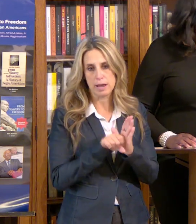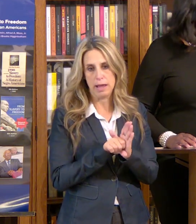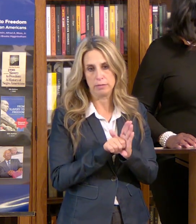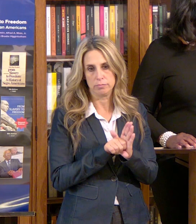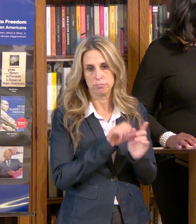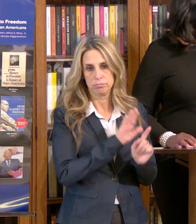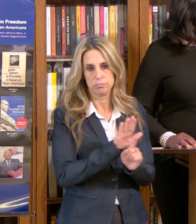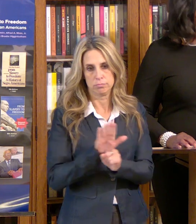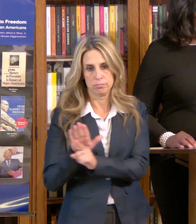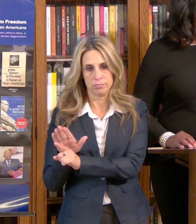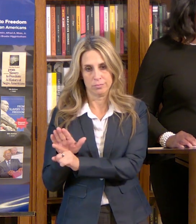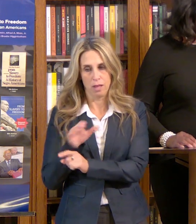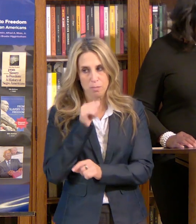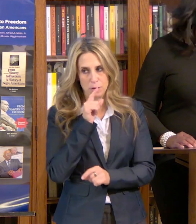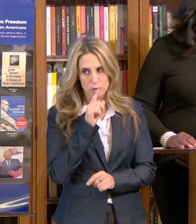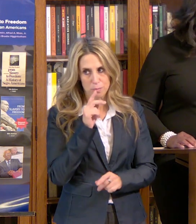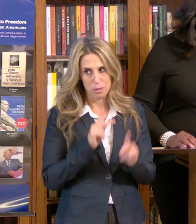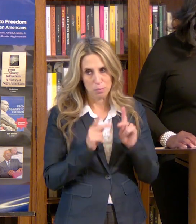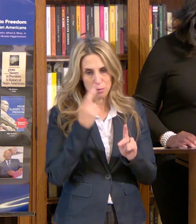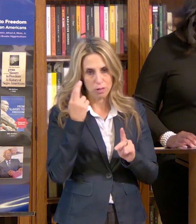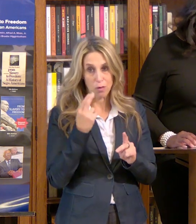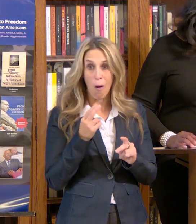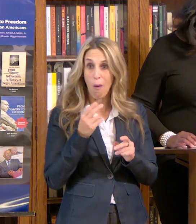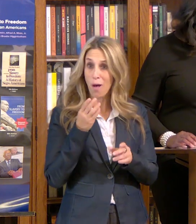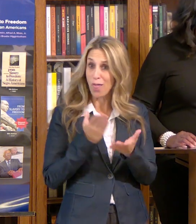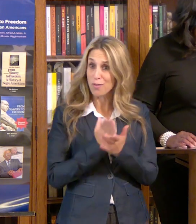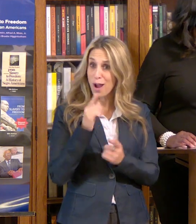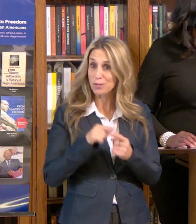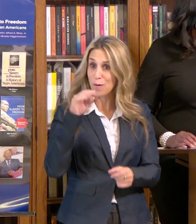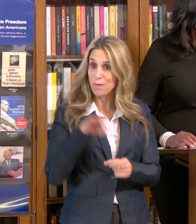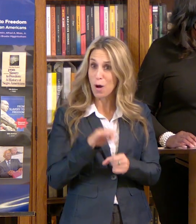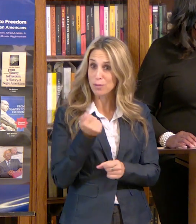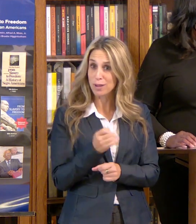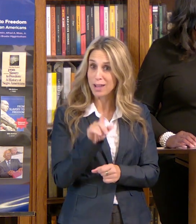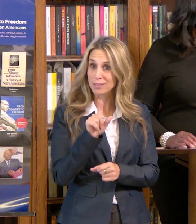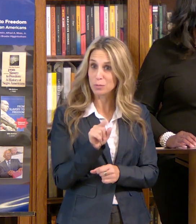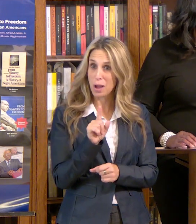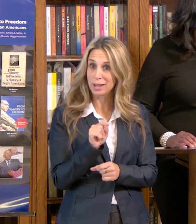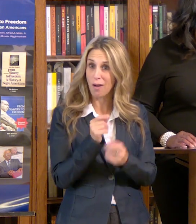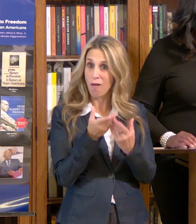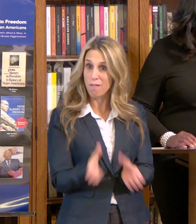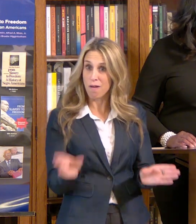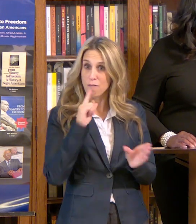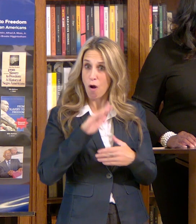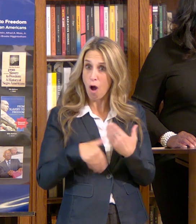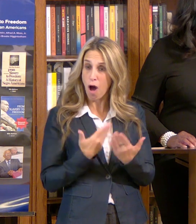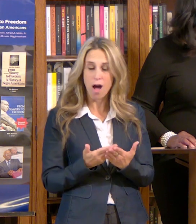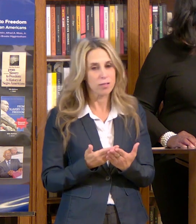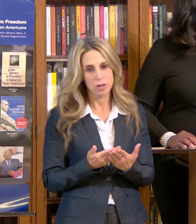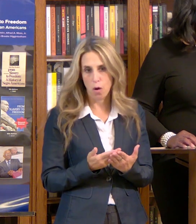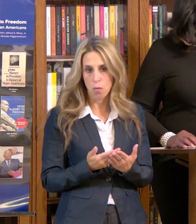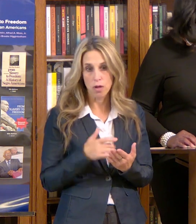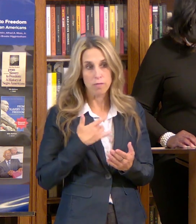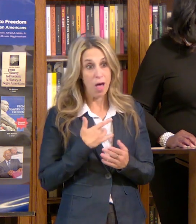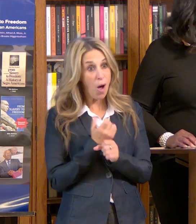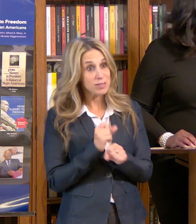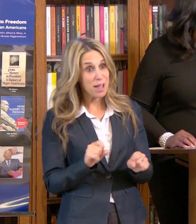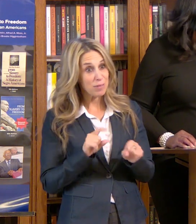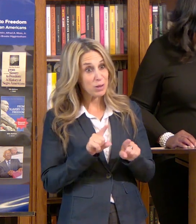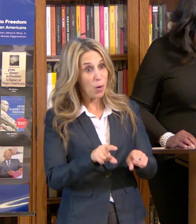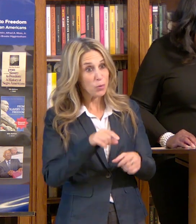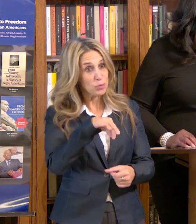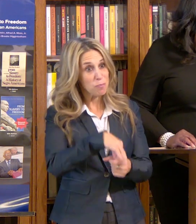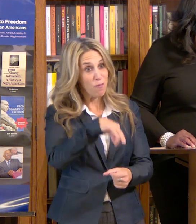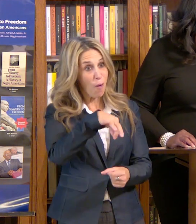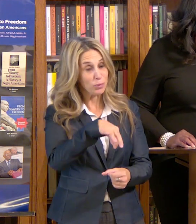know if people really realize that the right to vote really when you could go safely to the polls we're thinking about